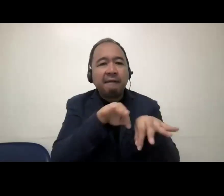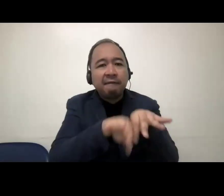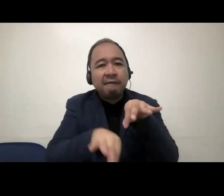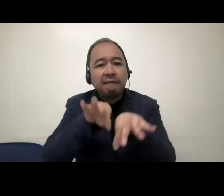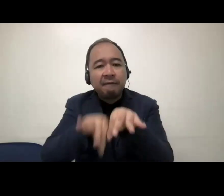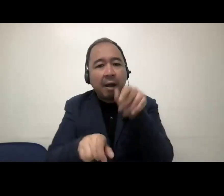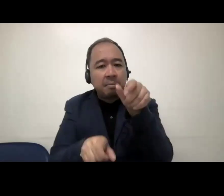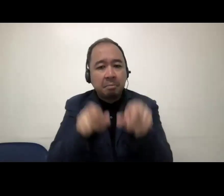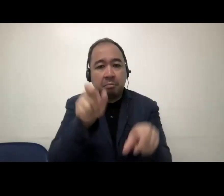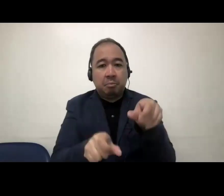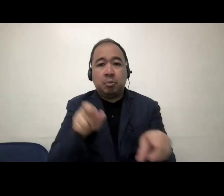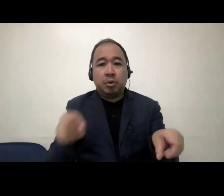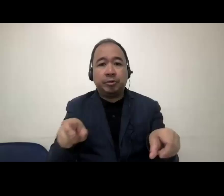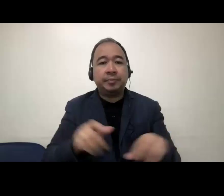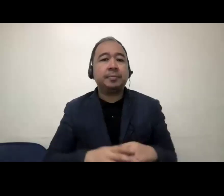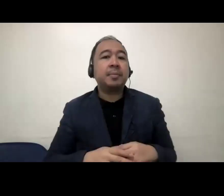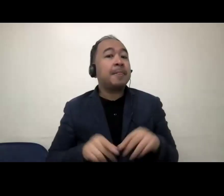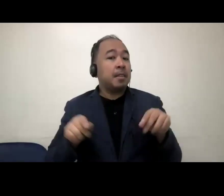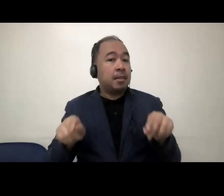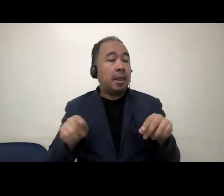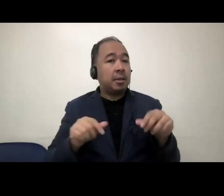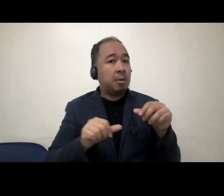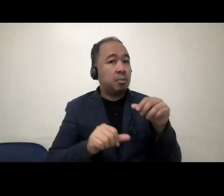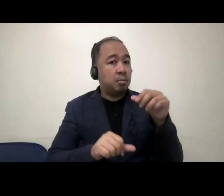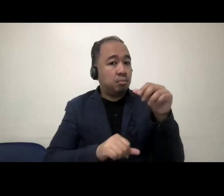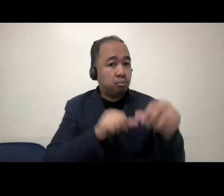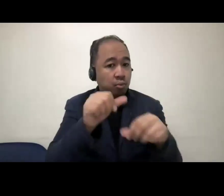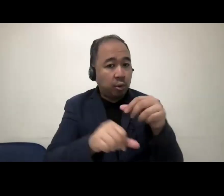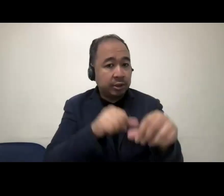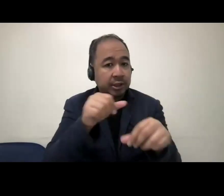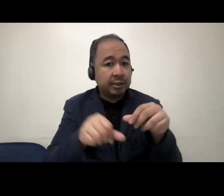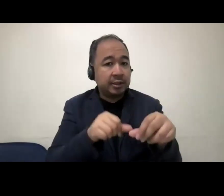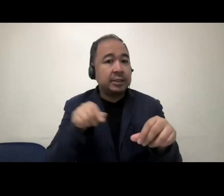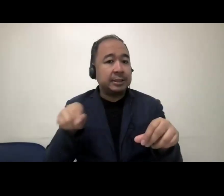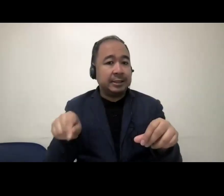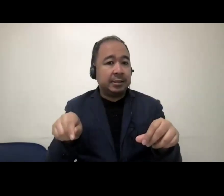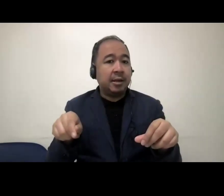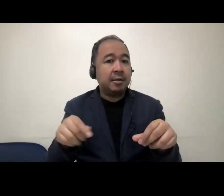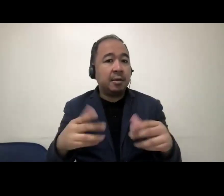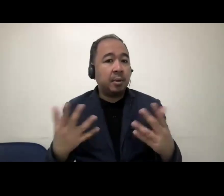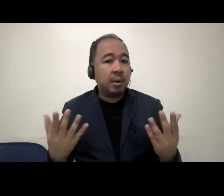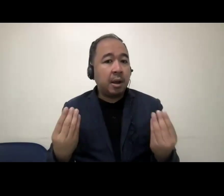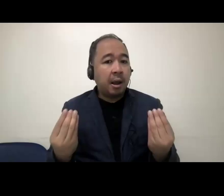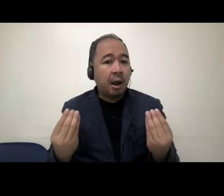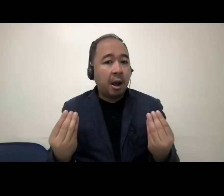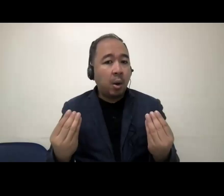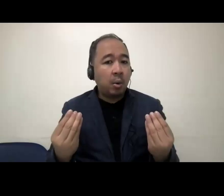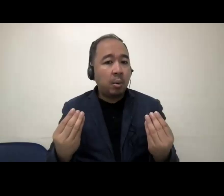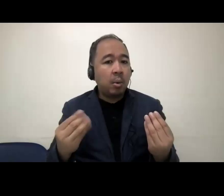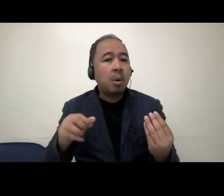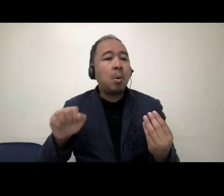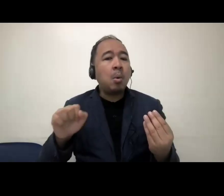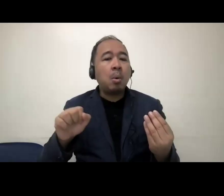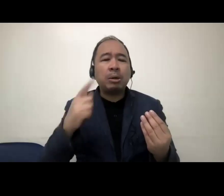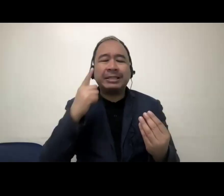itself, we have found out has been very flawed, because the agencies that were implemented or employed there have